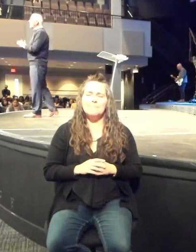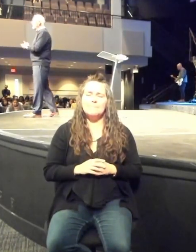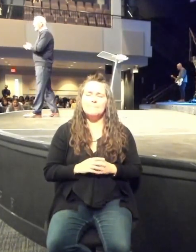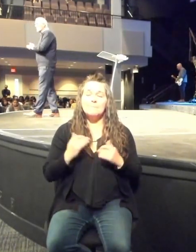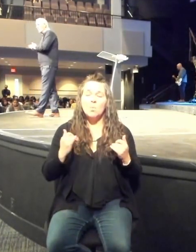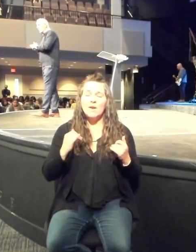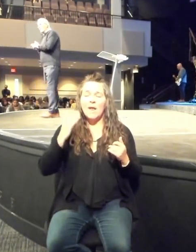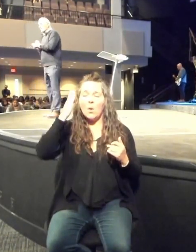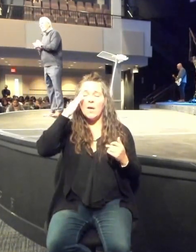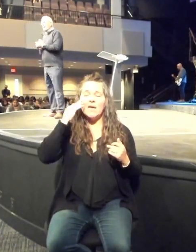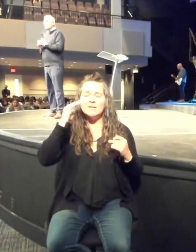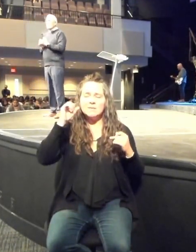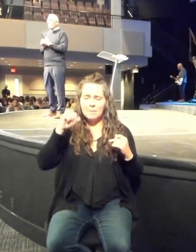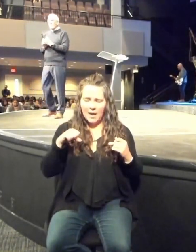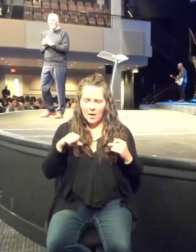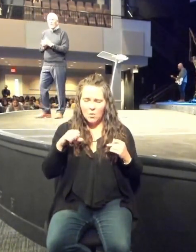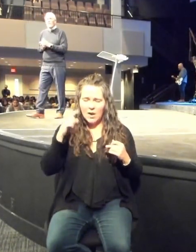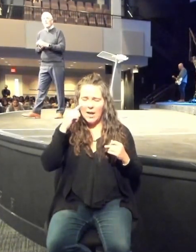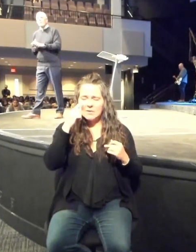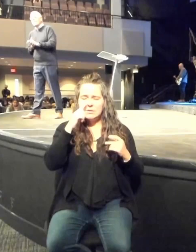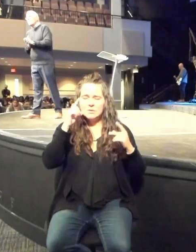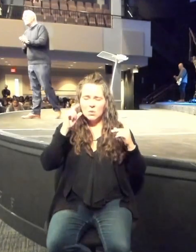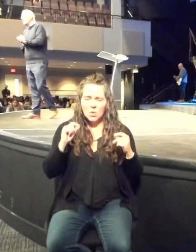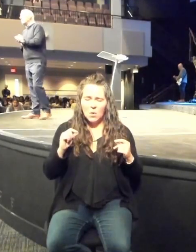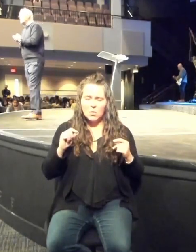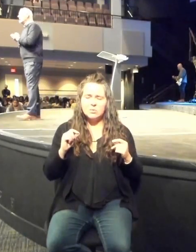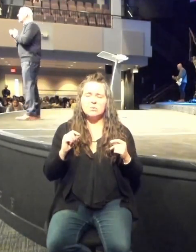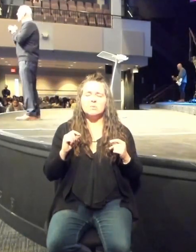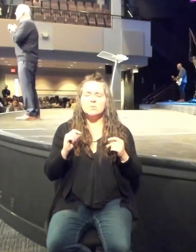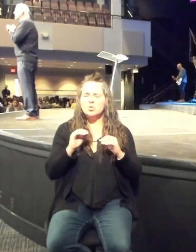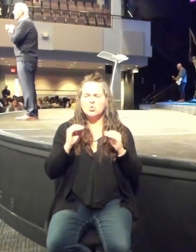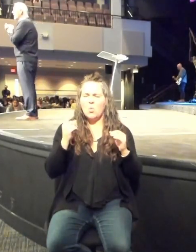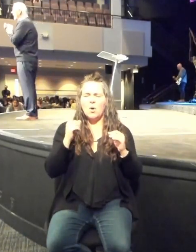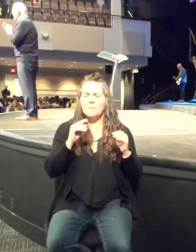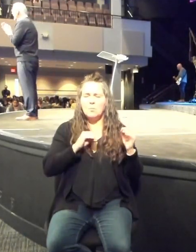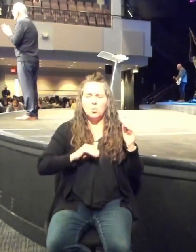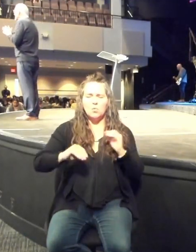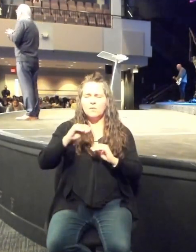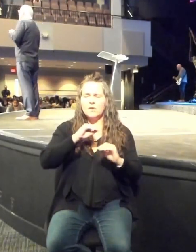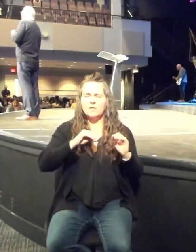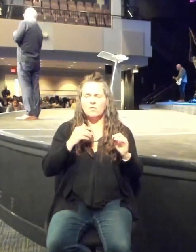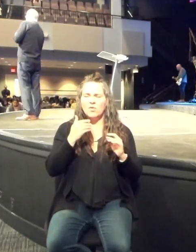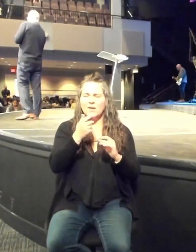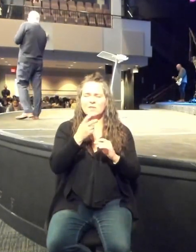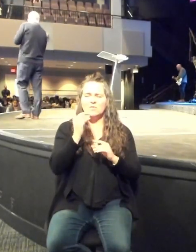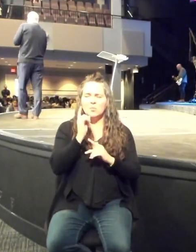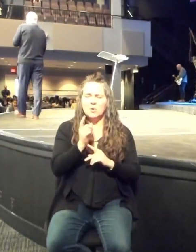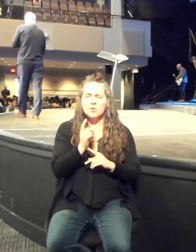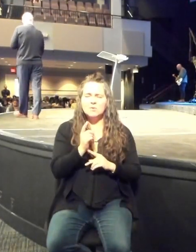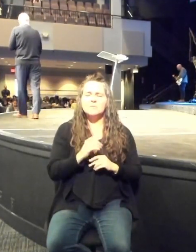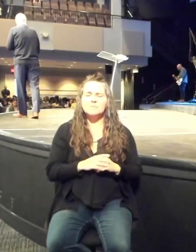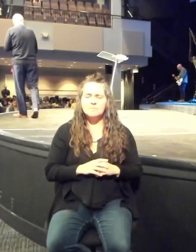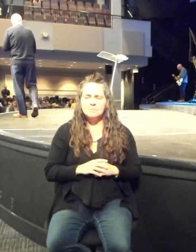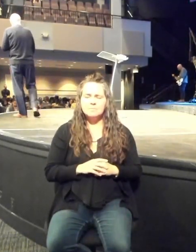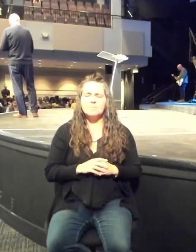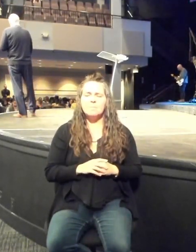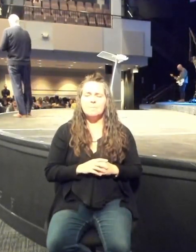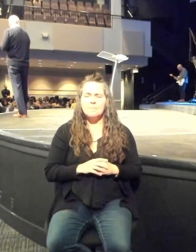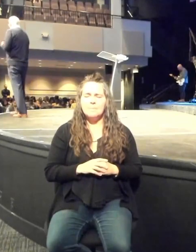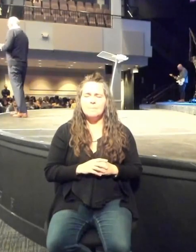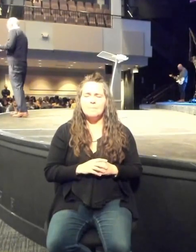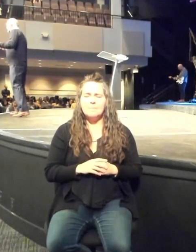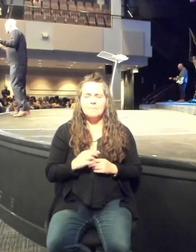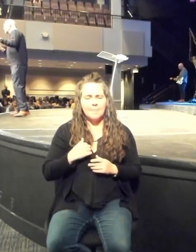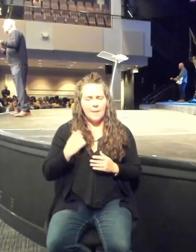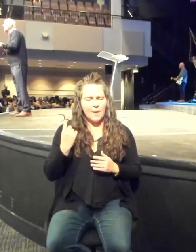are bowed. Our eyes are closed. I'm going to ask no one to be looking around and moving about for the next few moments. Very quiet, very still. I never conclude a service